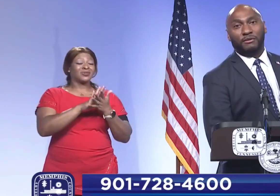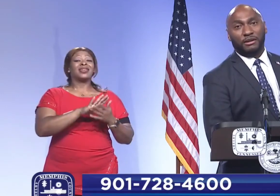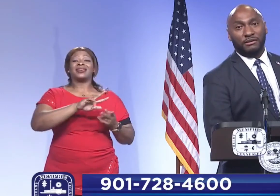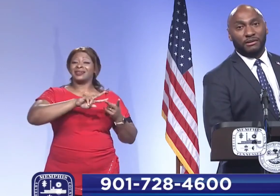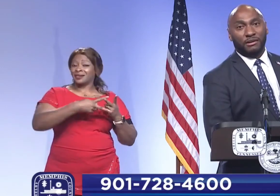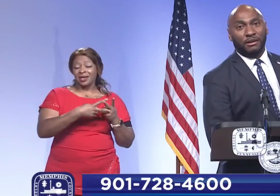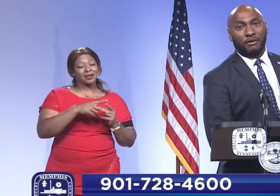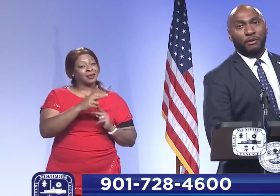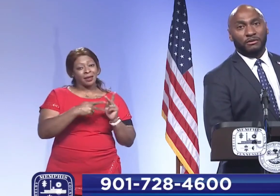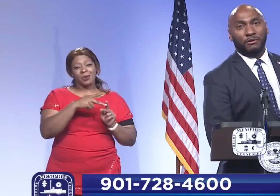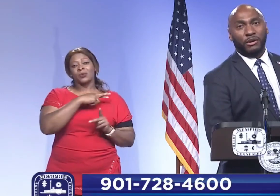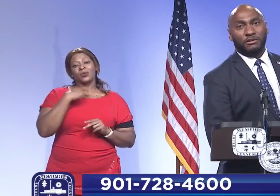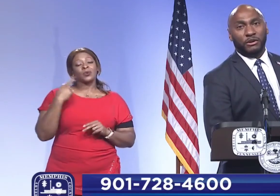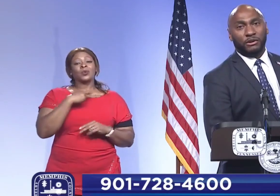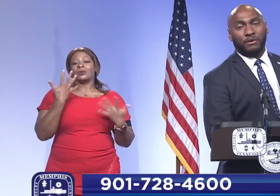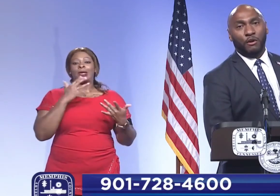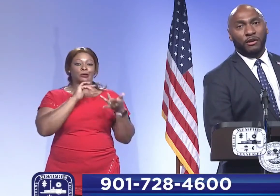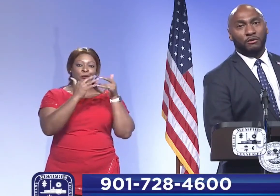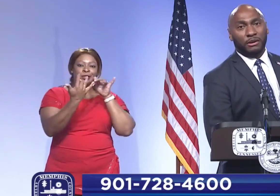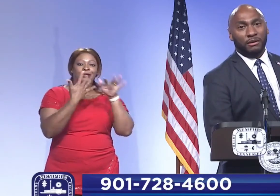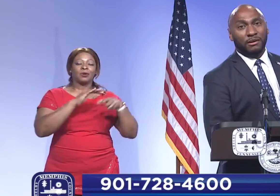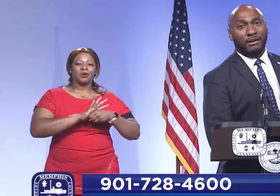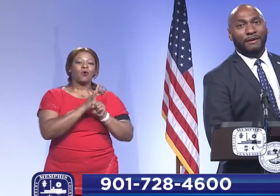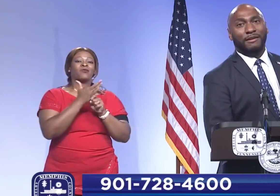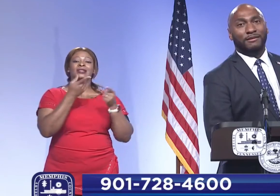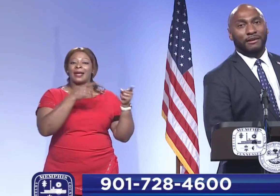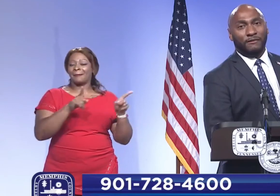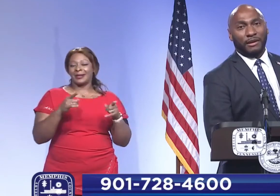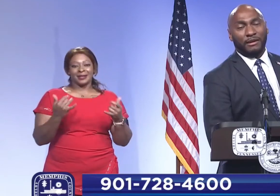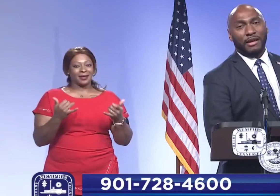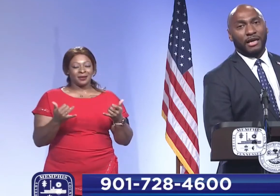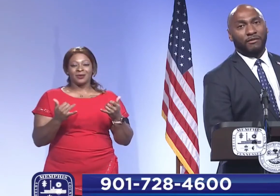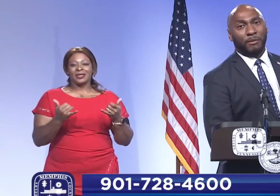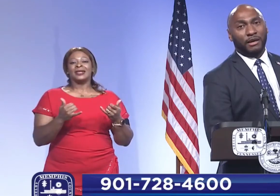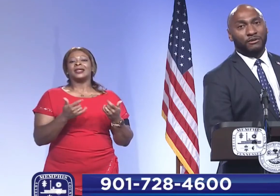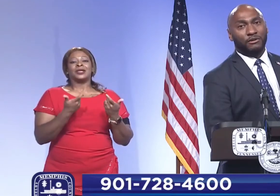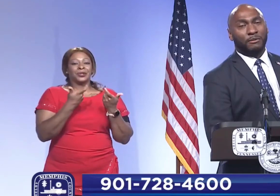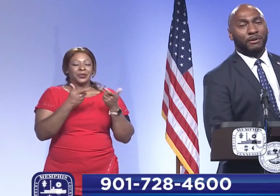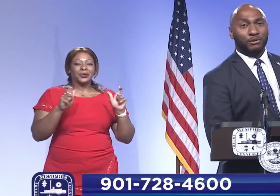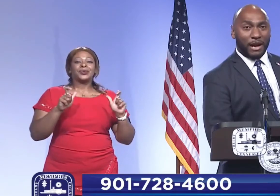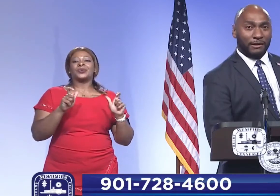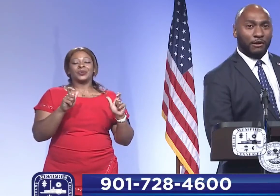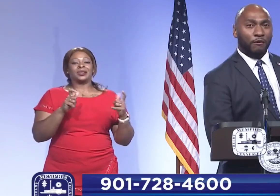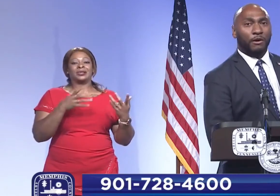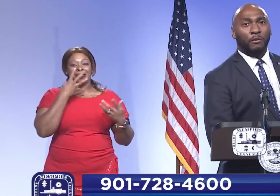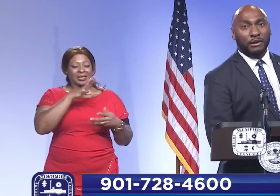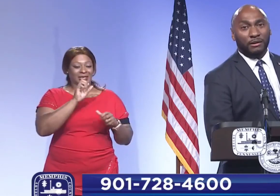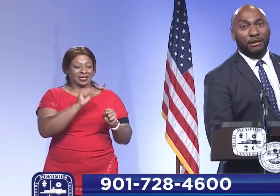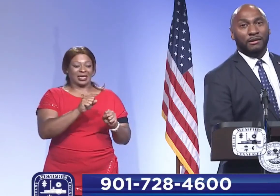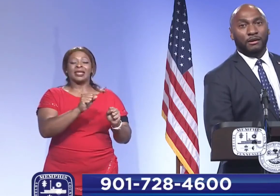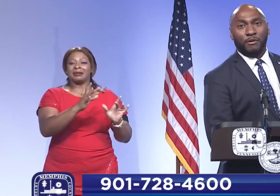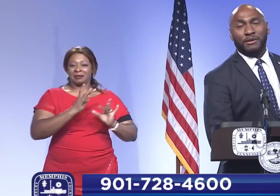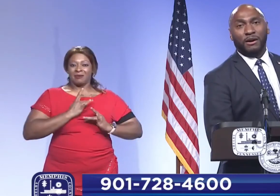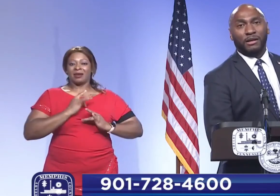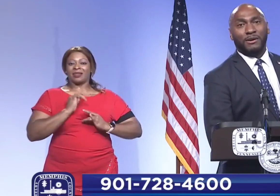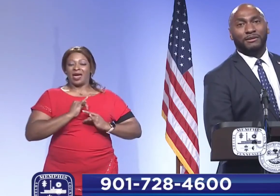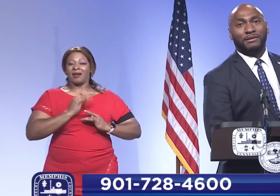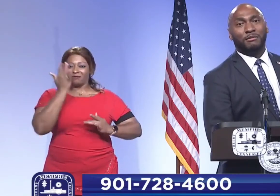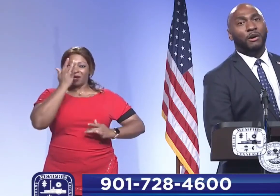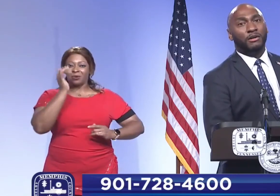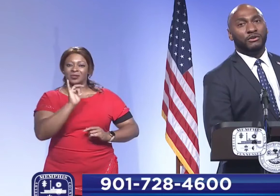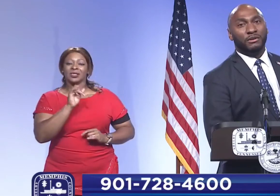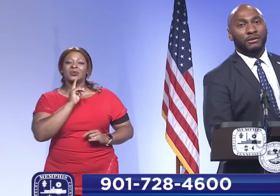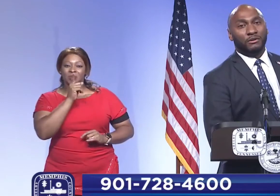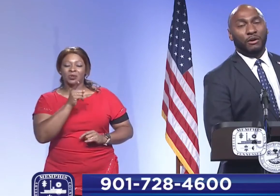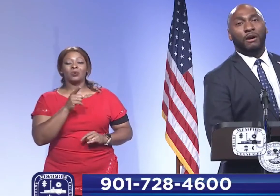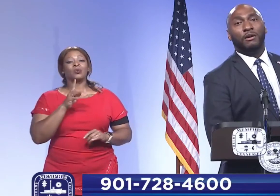set of risks. The risk of transmission of COVID is real, and the significant negative implications from contracting COVID are real, as we've been talking about since